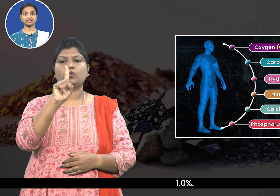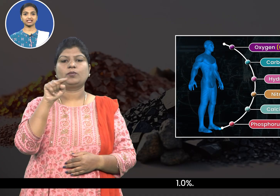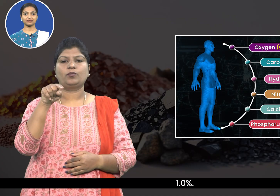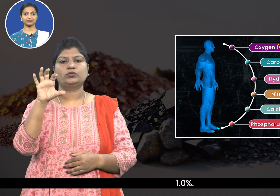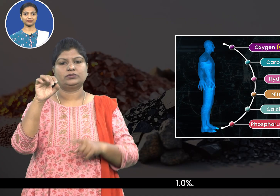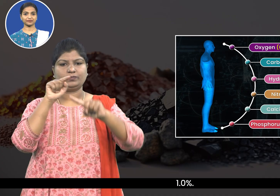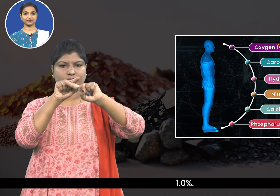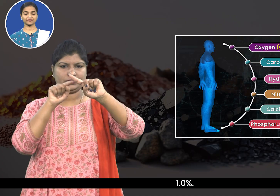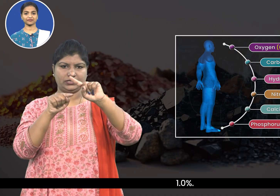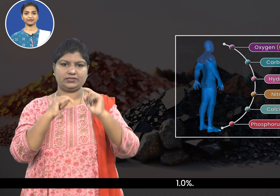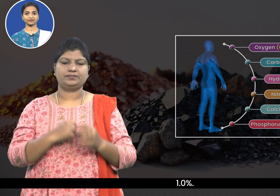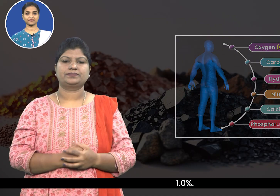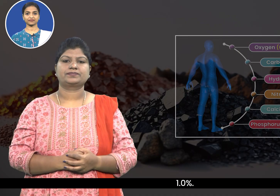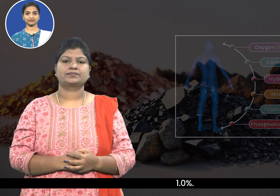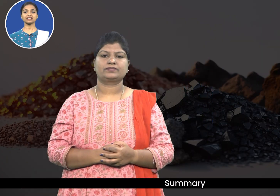1.0%.